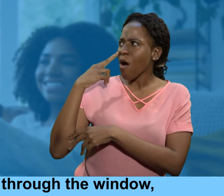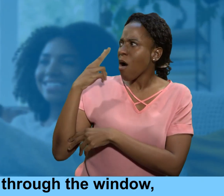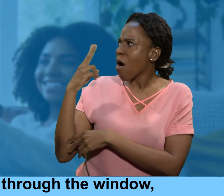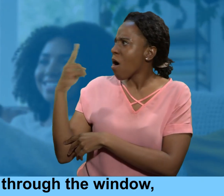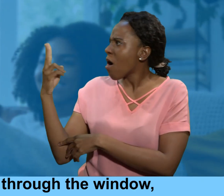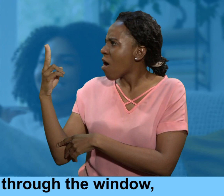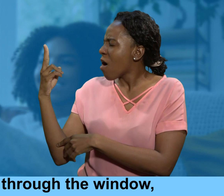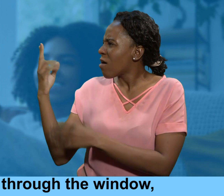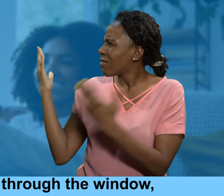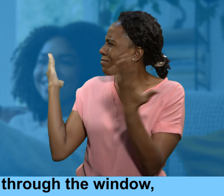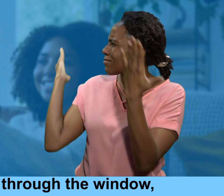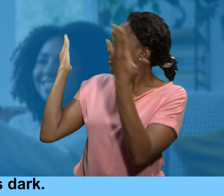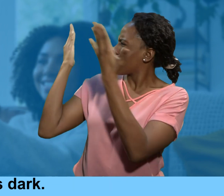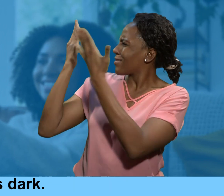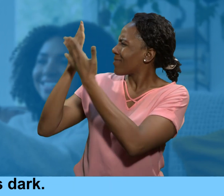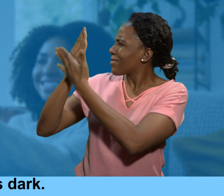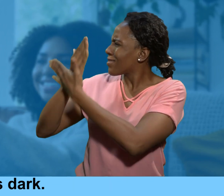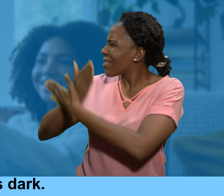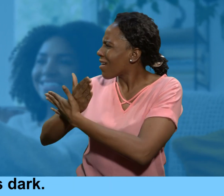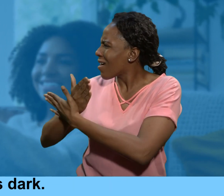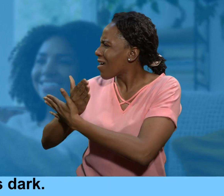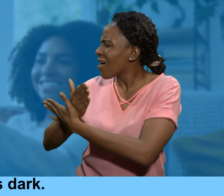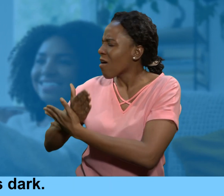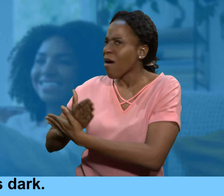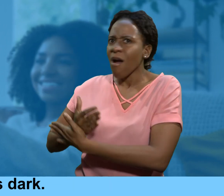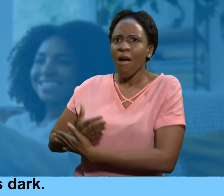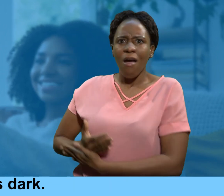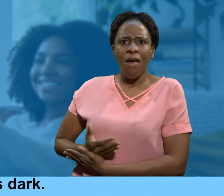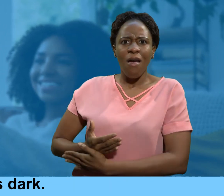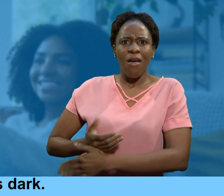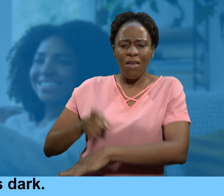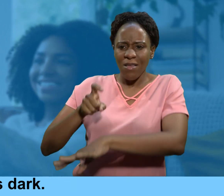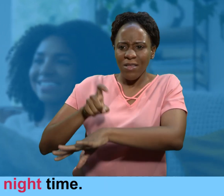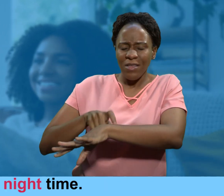When I looked through the window, I noticed it was dark.